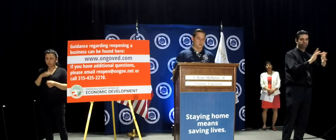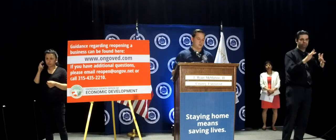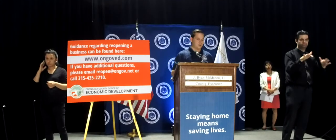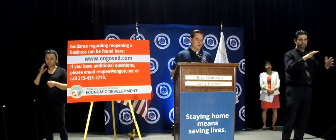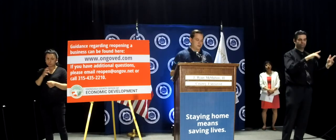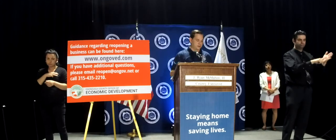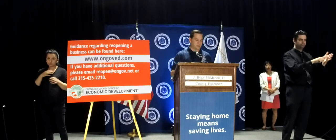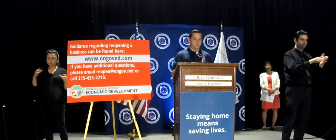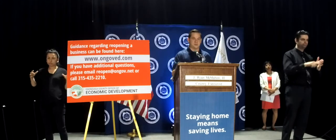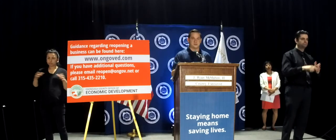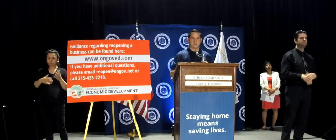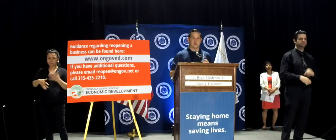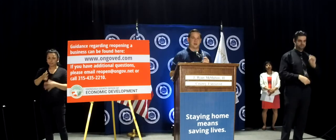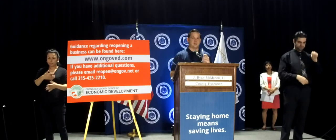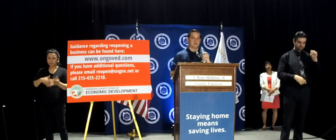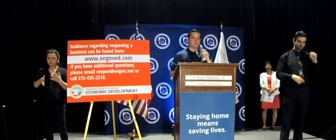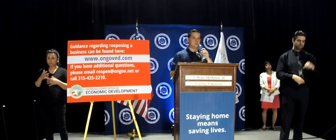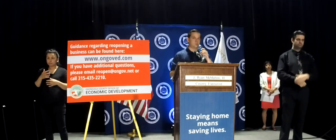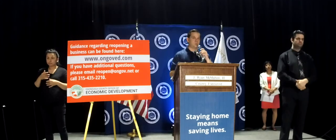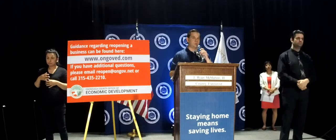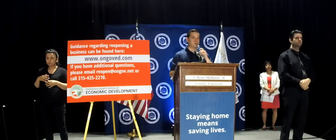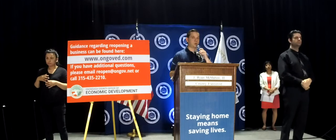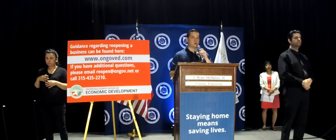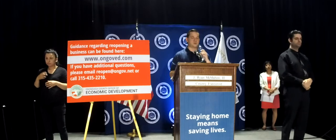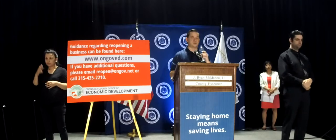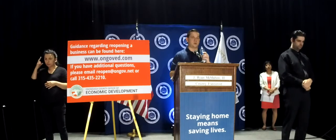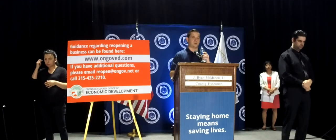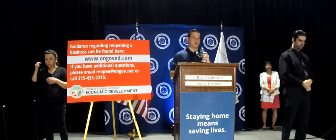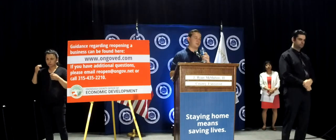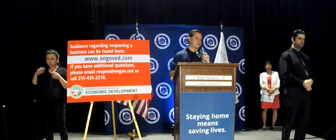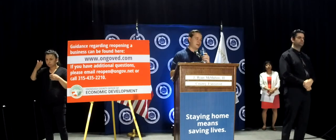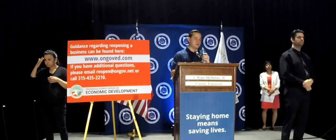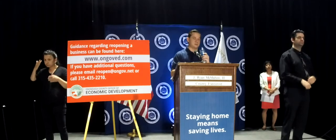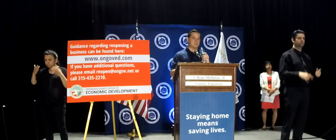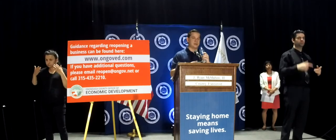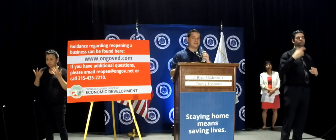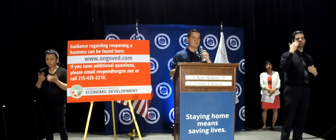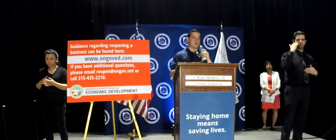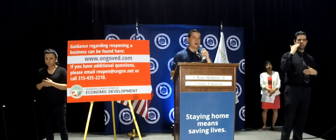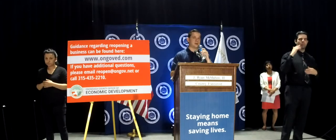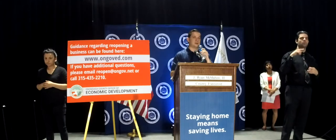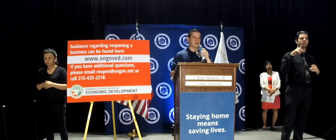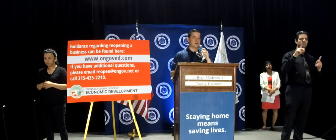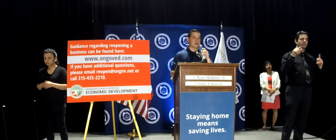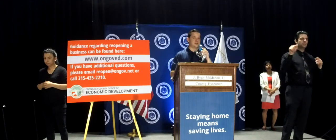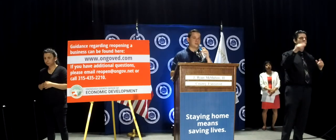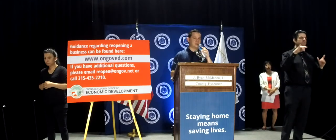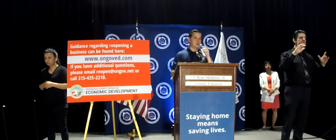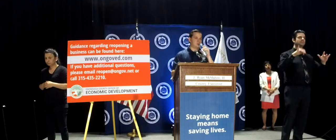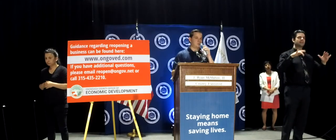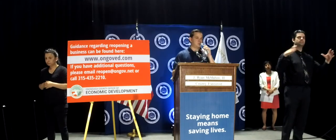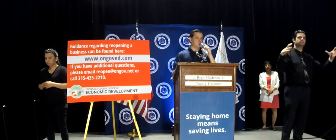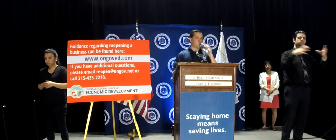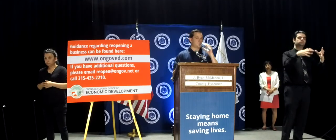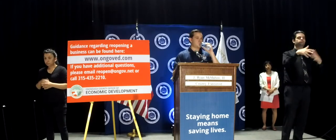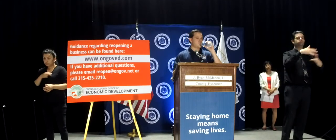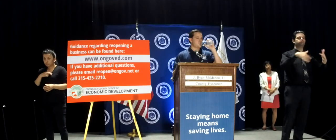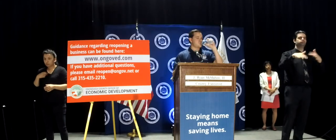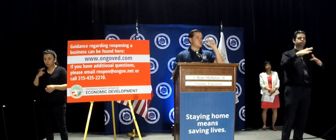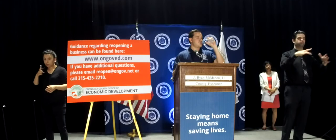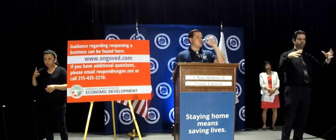do. Dr. Gupta hasn't shared any stories this week with me besides the asymptomatic cases that they've been